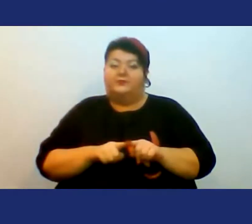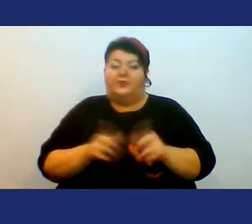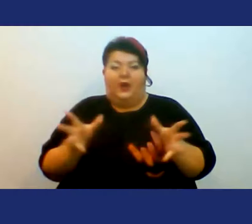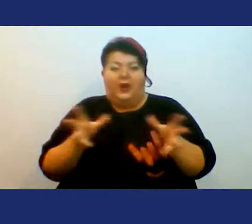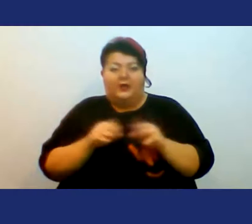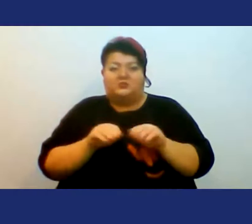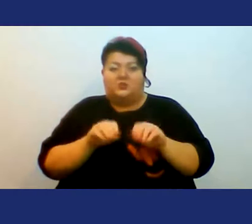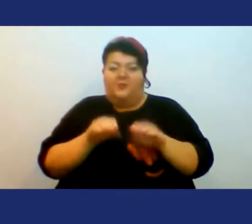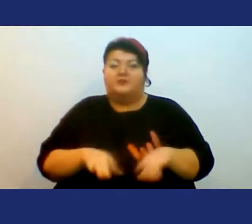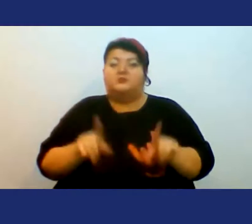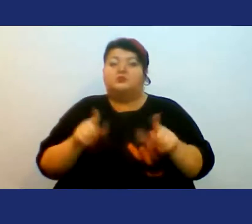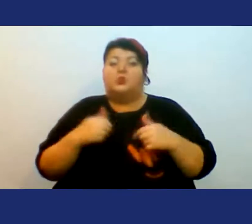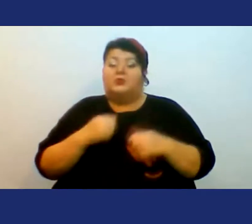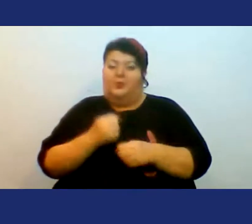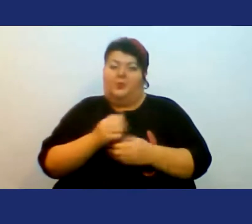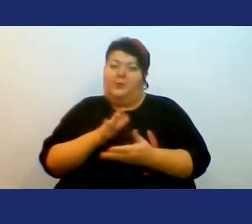And